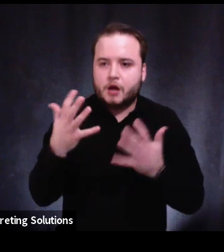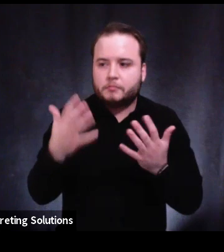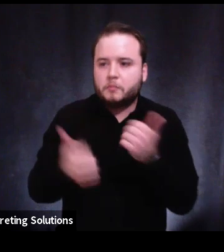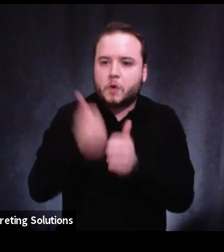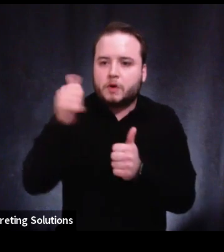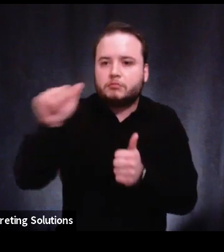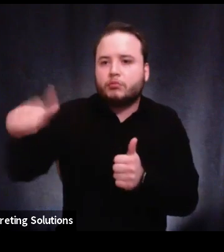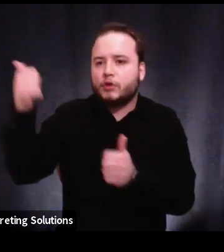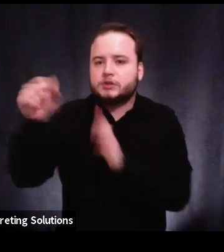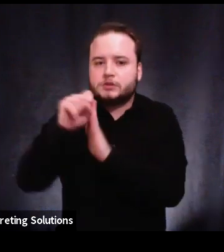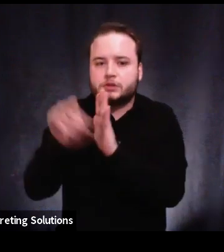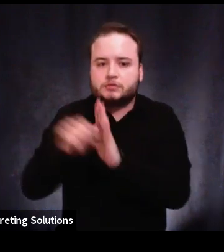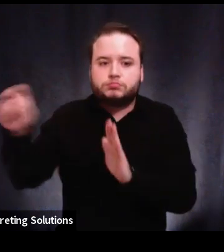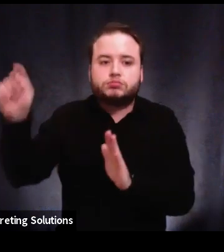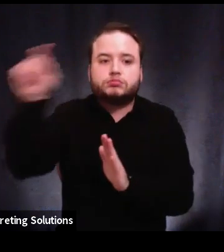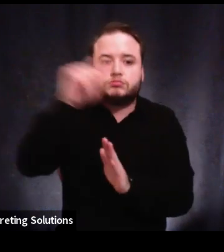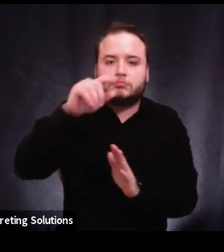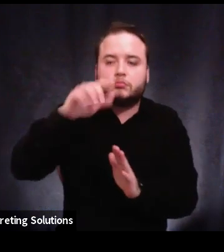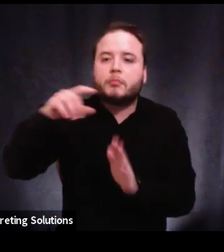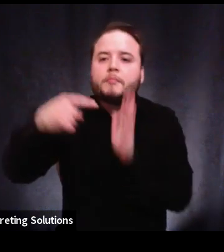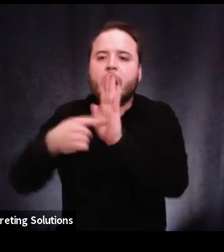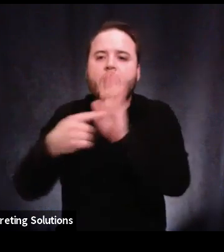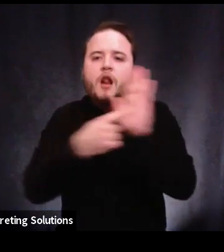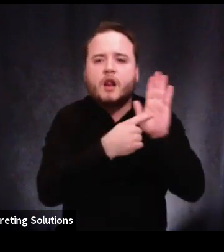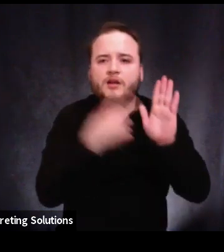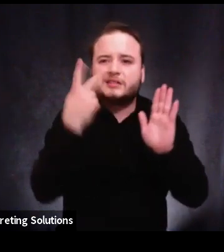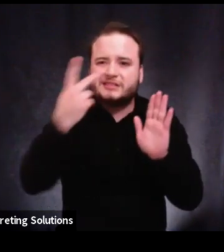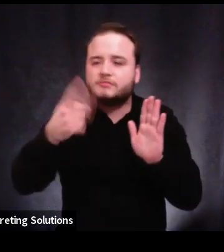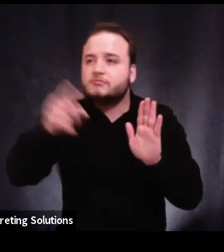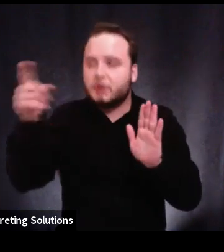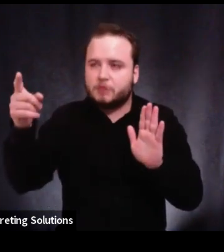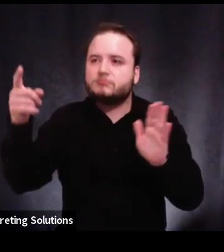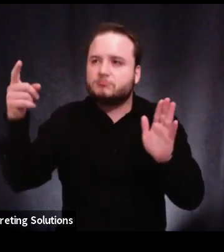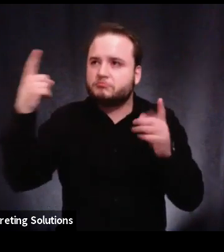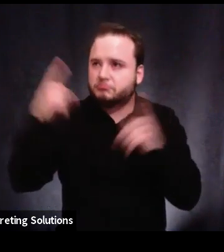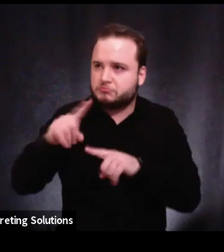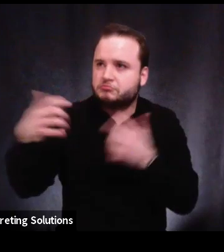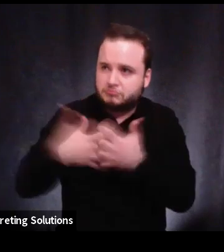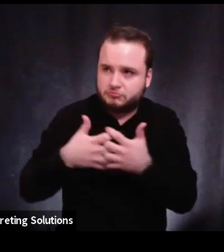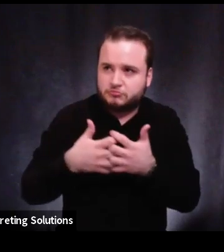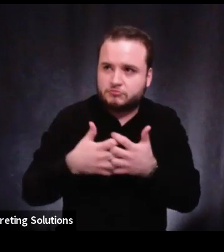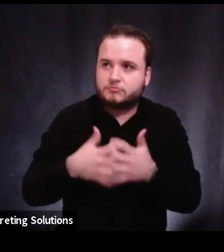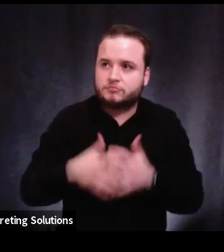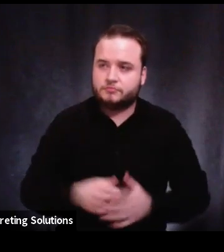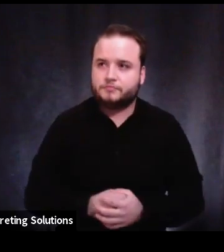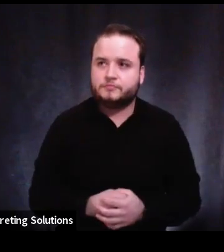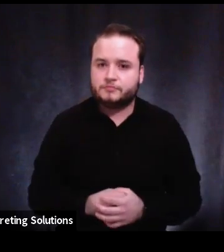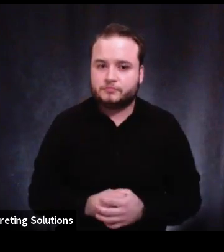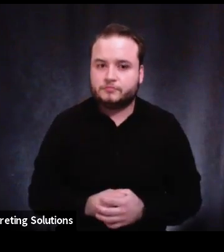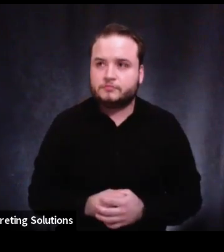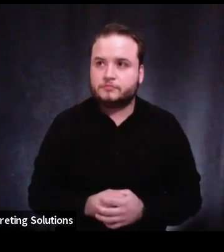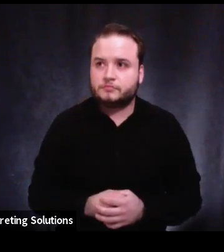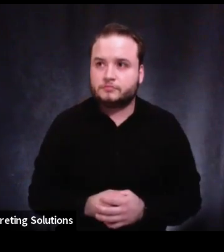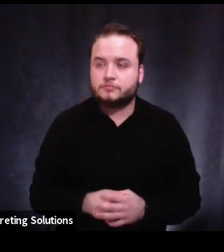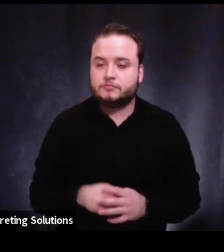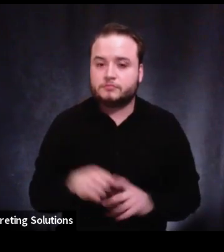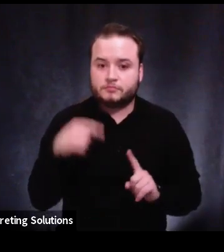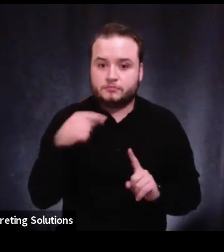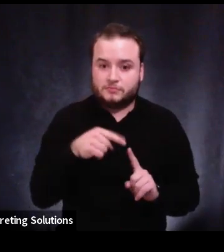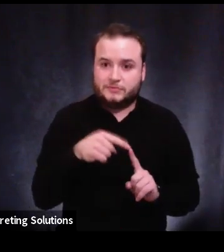given the much higher risk of severity of disease among folks with underlying health conditions,